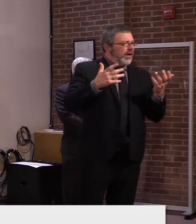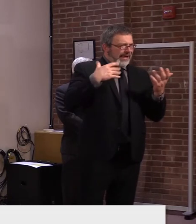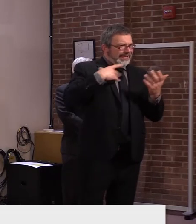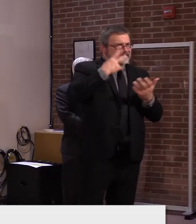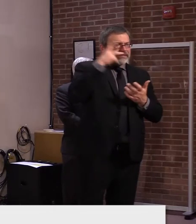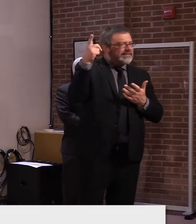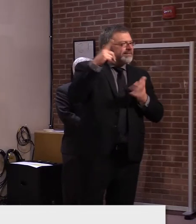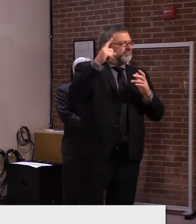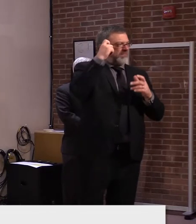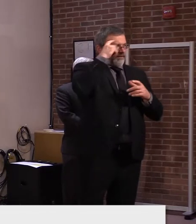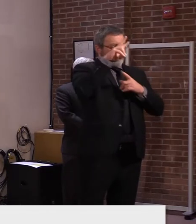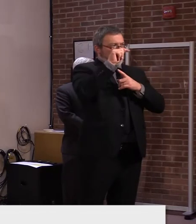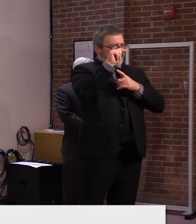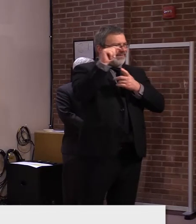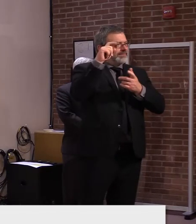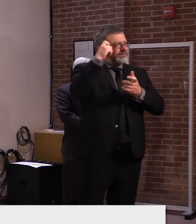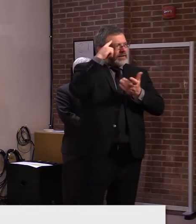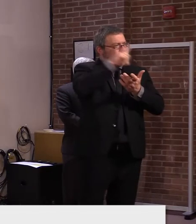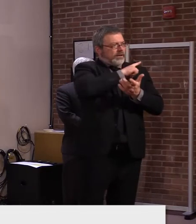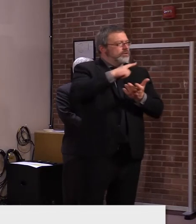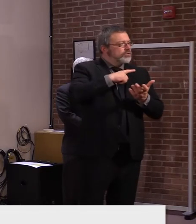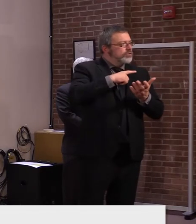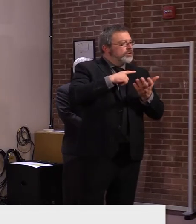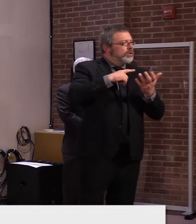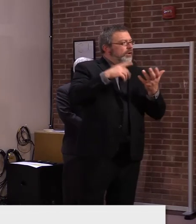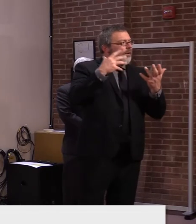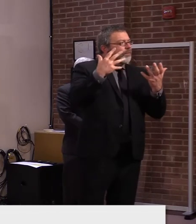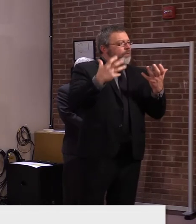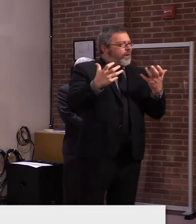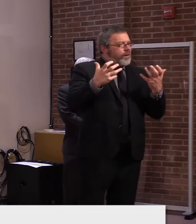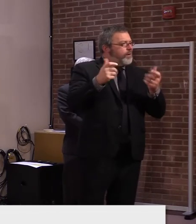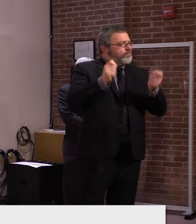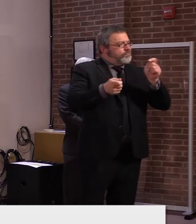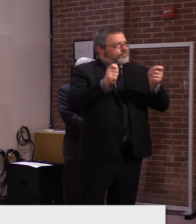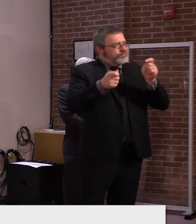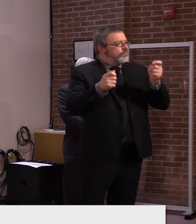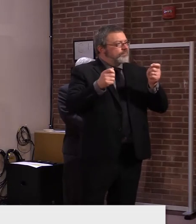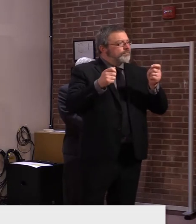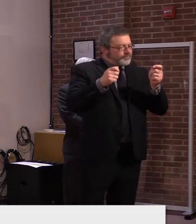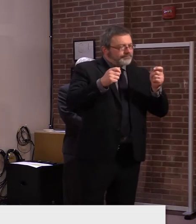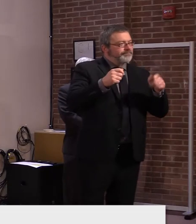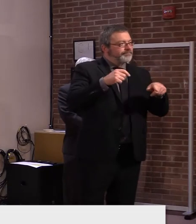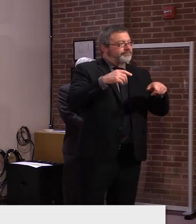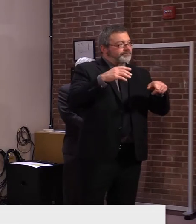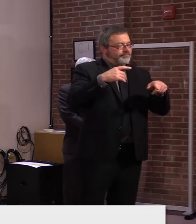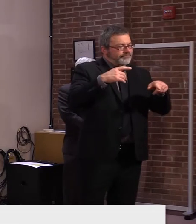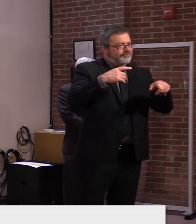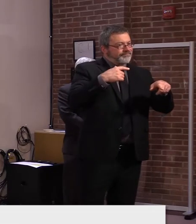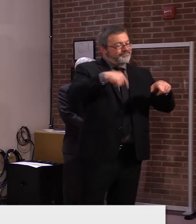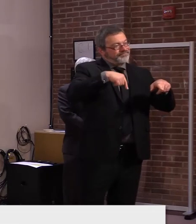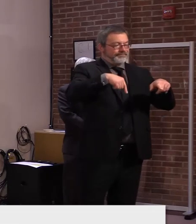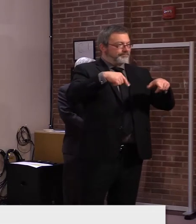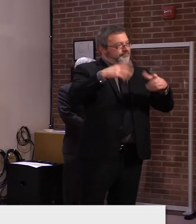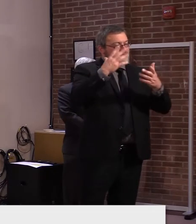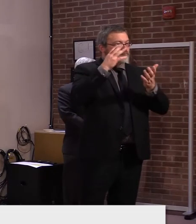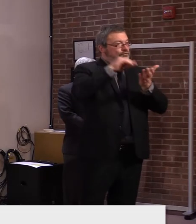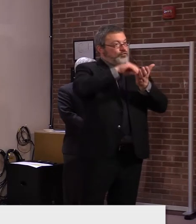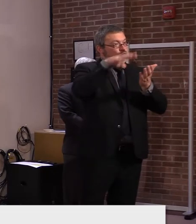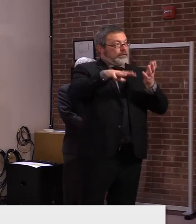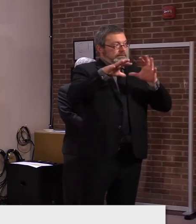or very rural districts, it costs those schools more to educate a typical pupil. And the formula